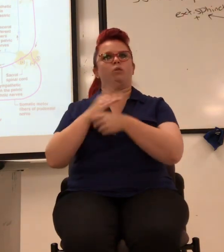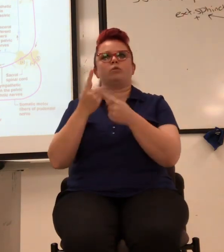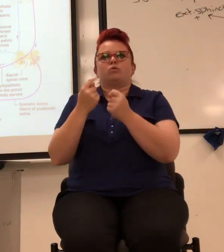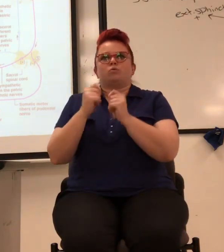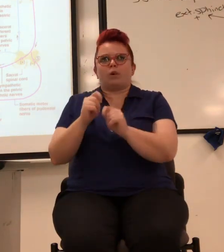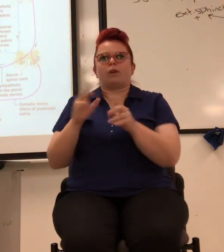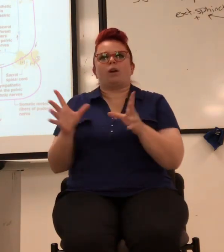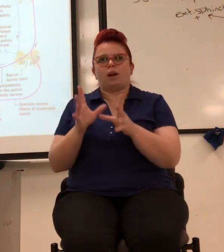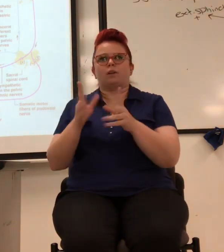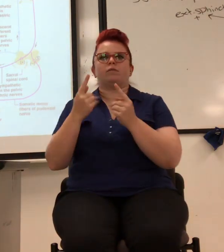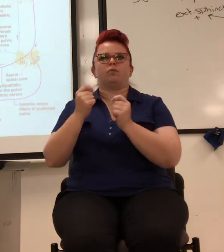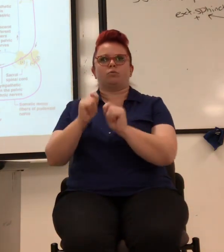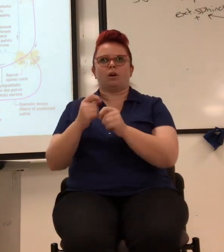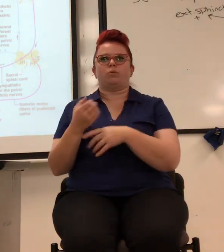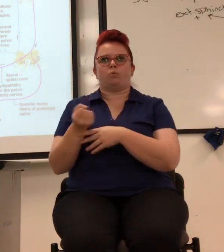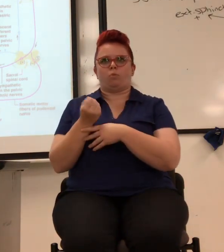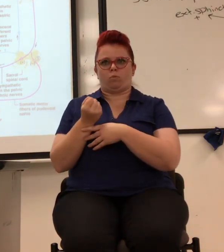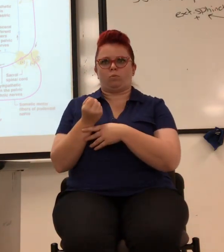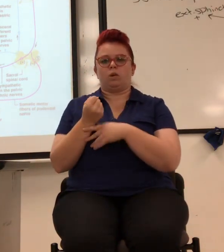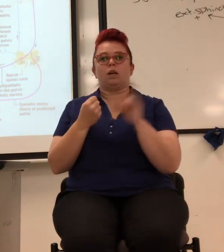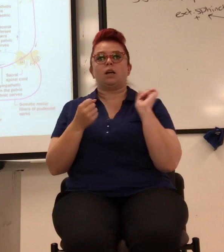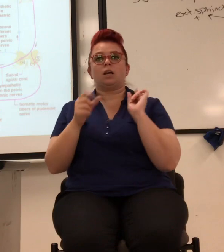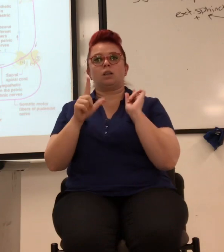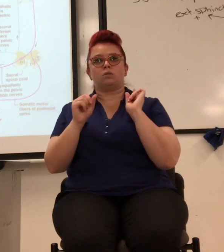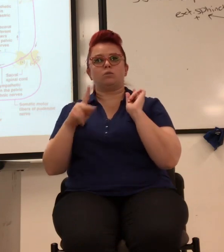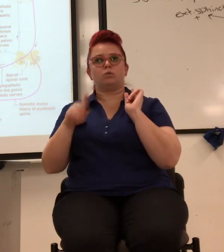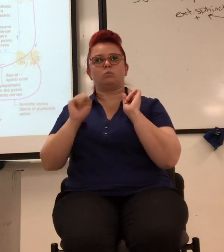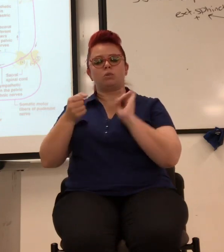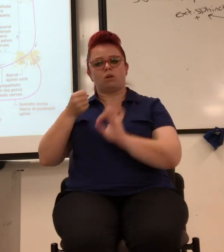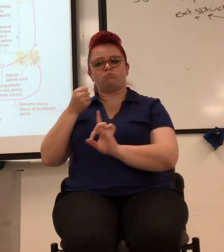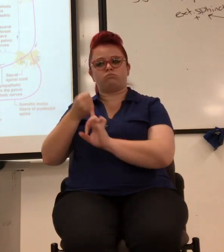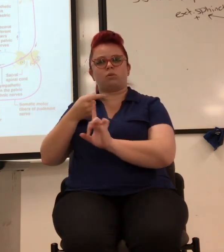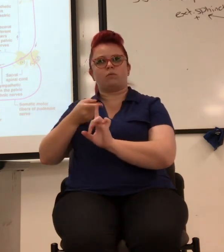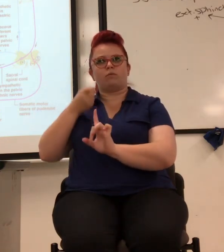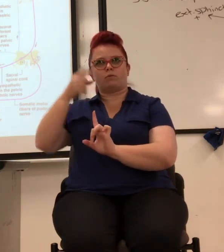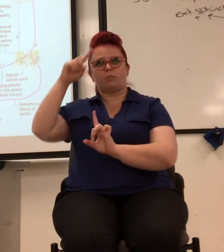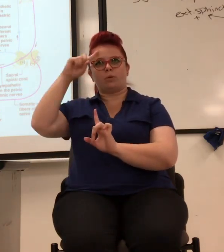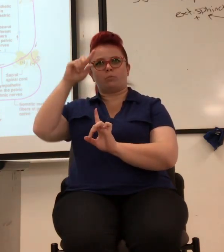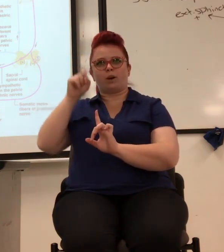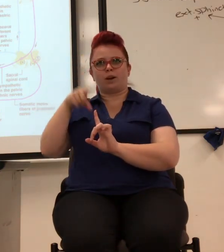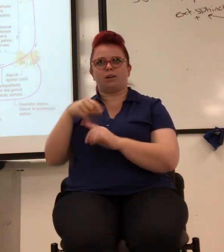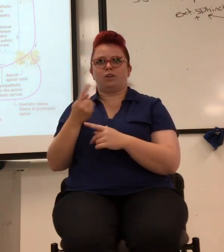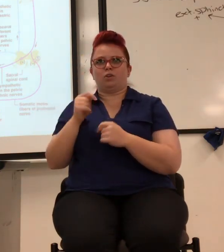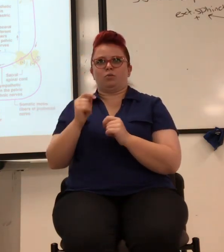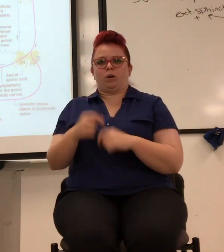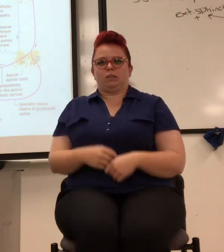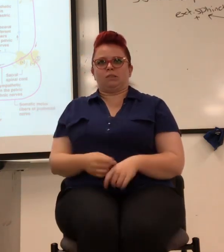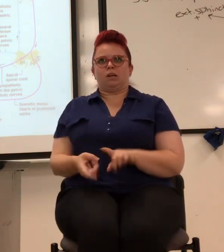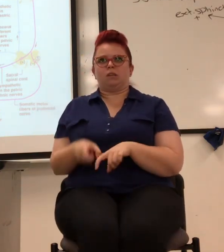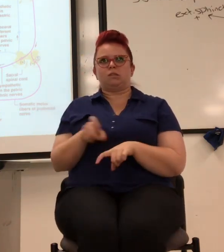Put a plus sign for stimulate. When you contract that sphincter, you hold it in. So that's reflexively happening